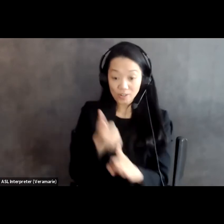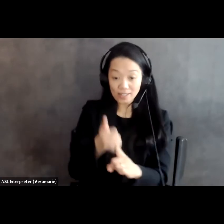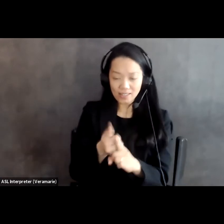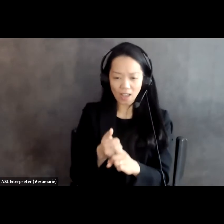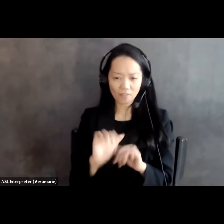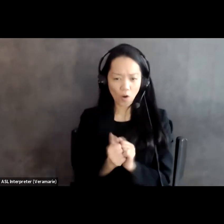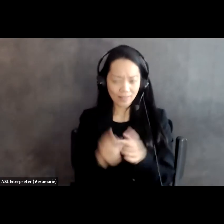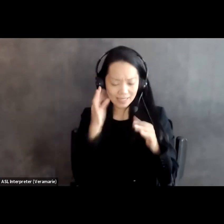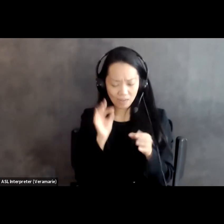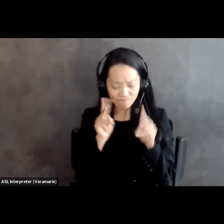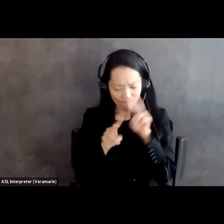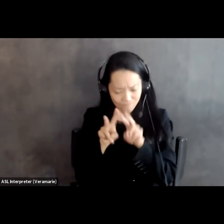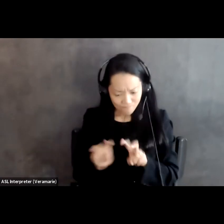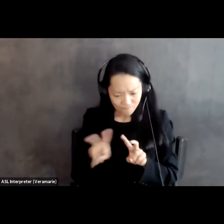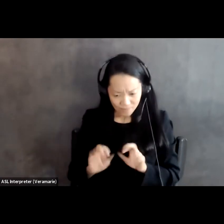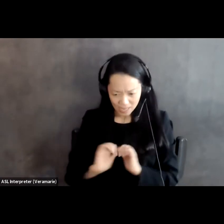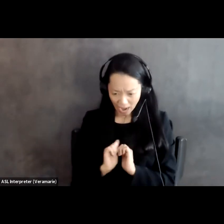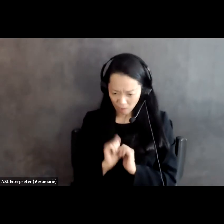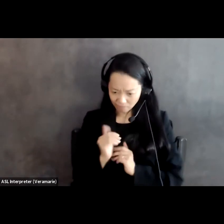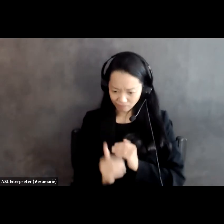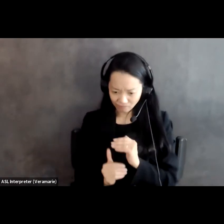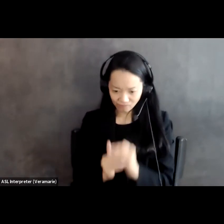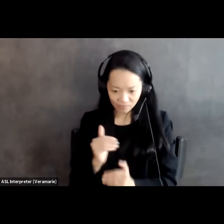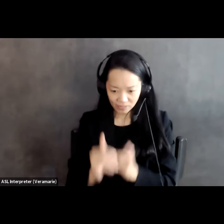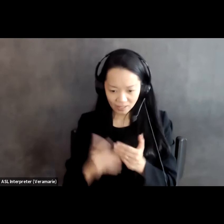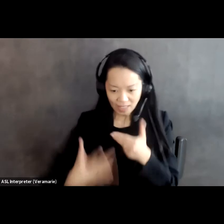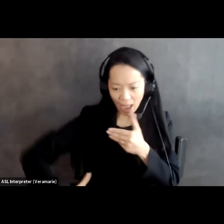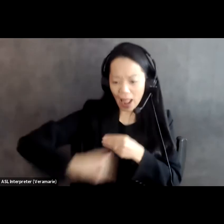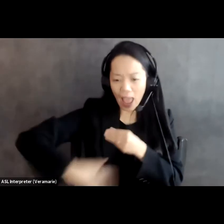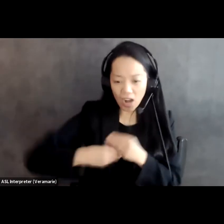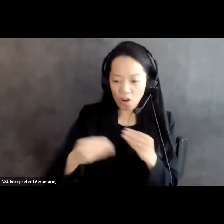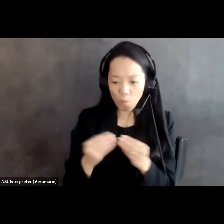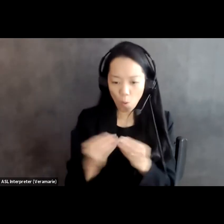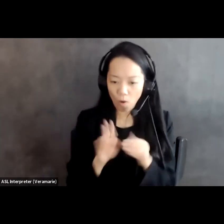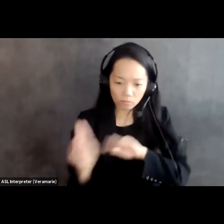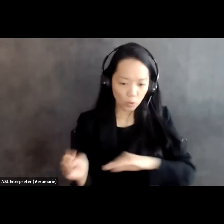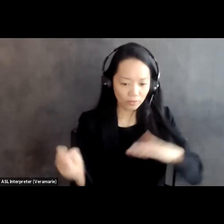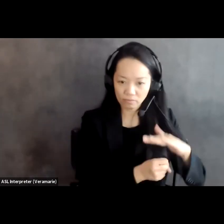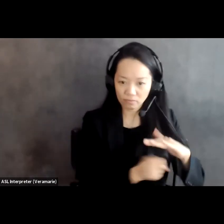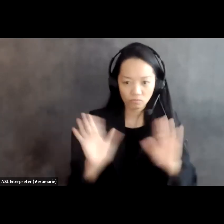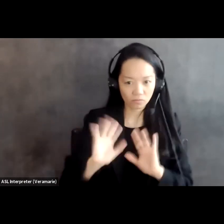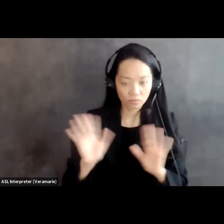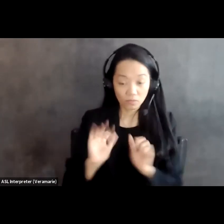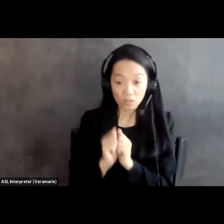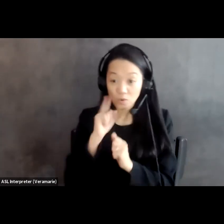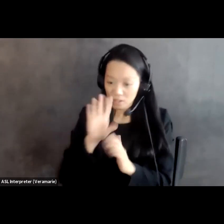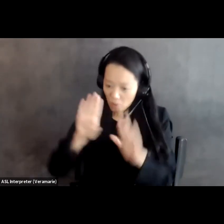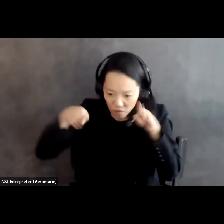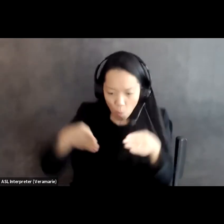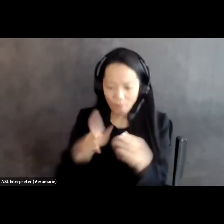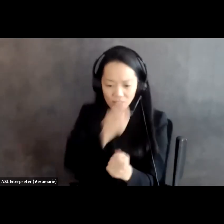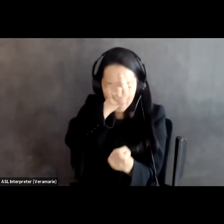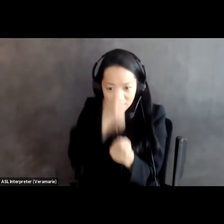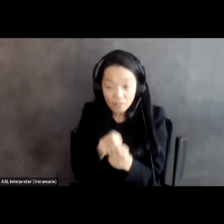decisions are made in a way that we're not increasing pretrial detention and that we're reserving detention for